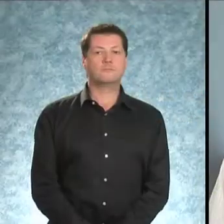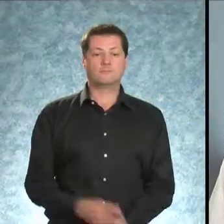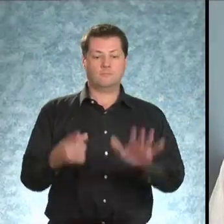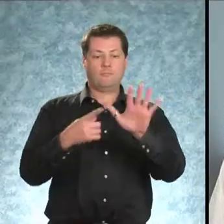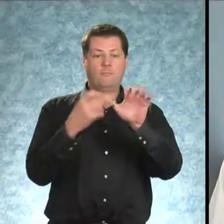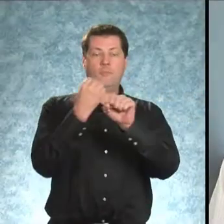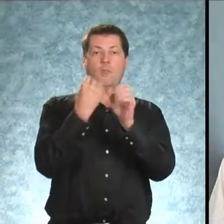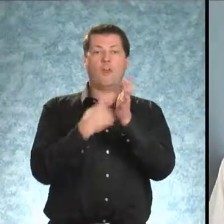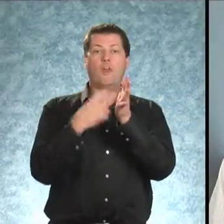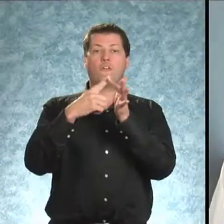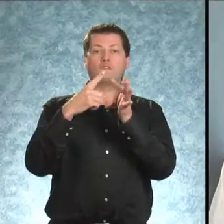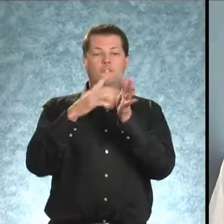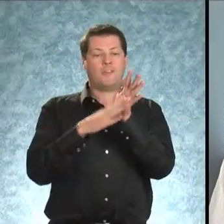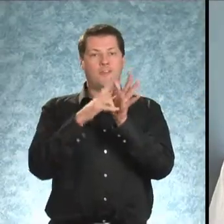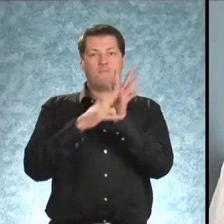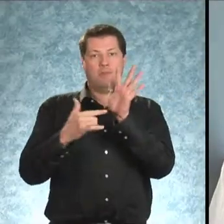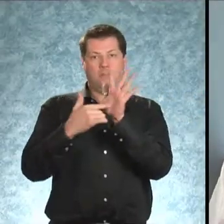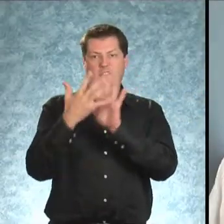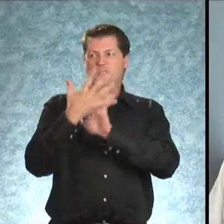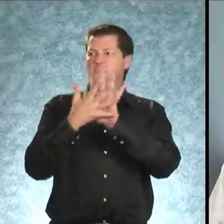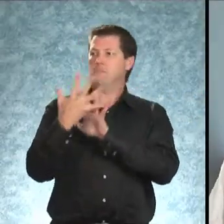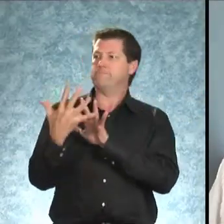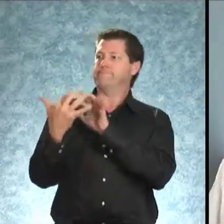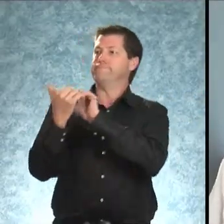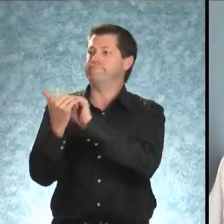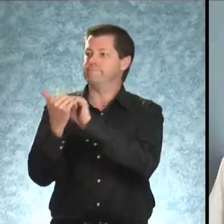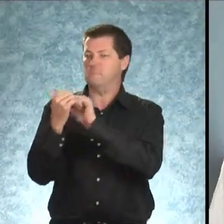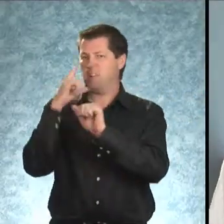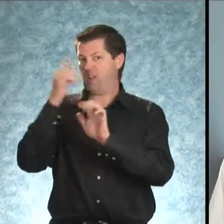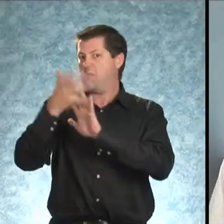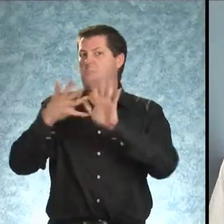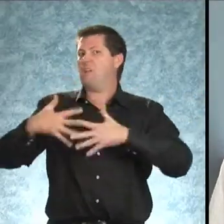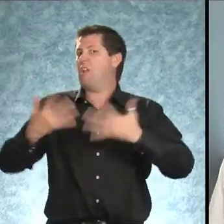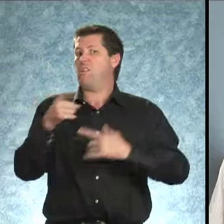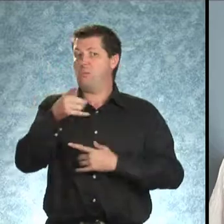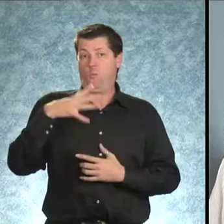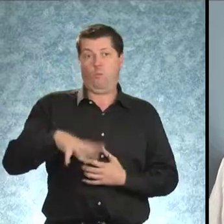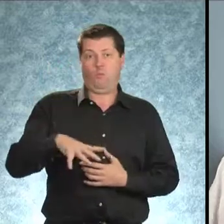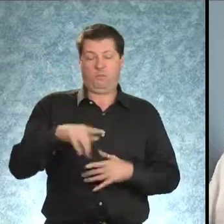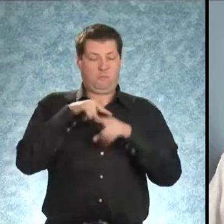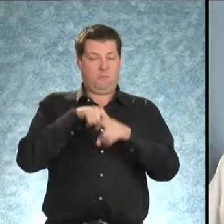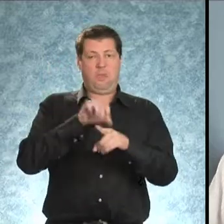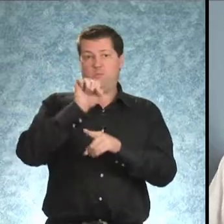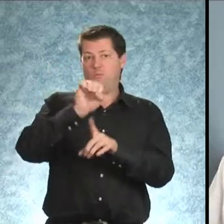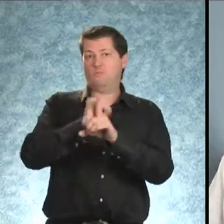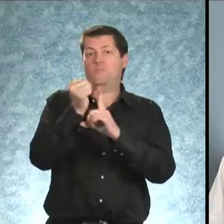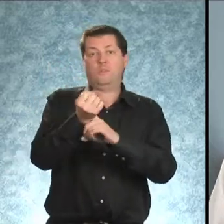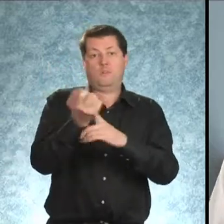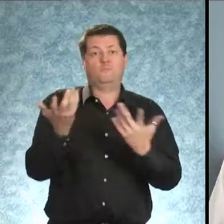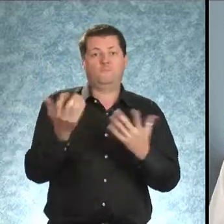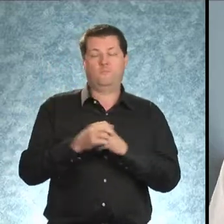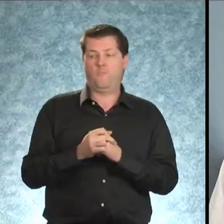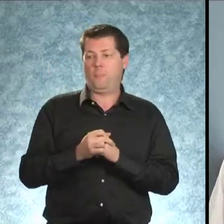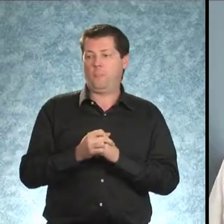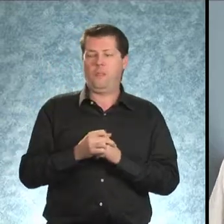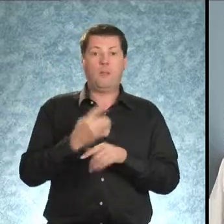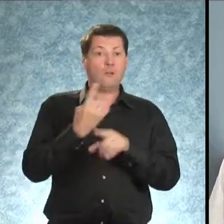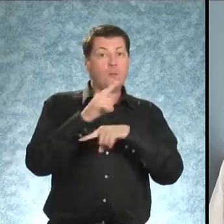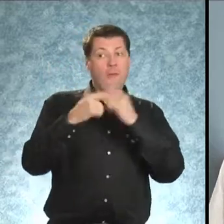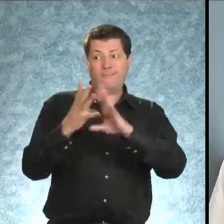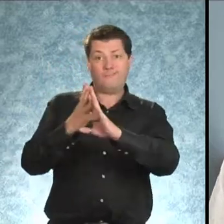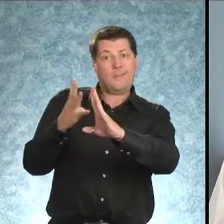An agreement to yourself and your neighbour is as broad and as expansive as you want, and it's specifically tailored to what you want. So if, for example,